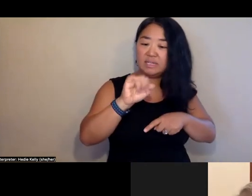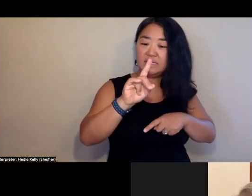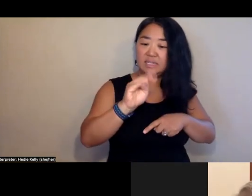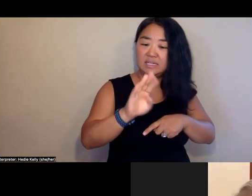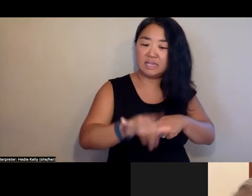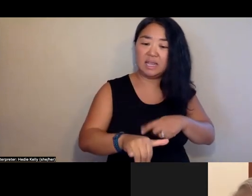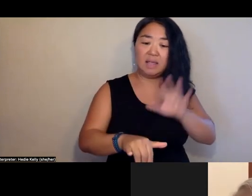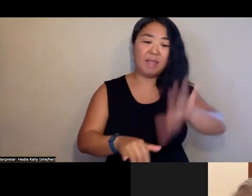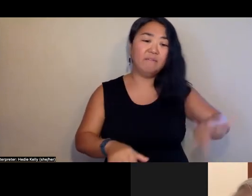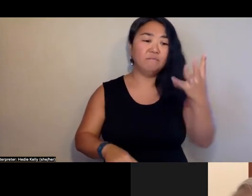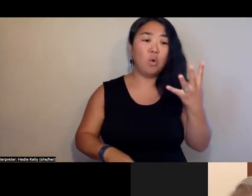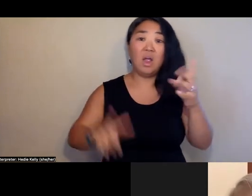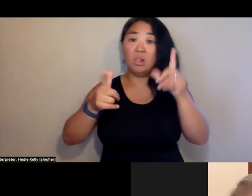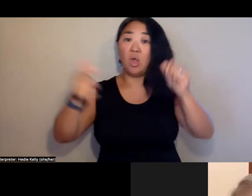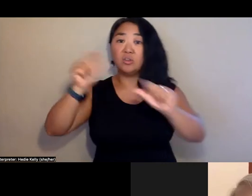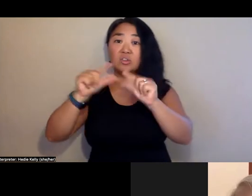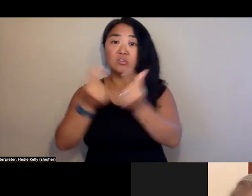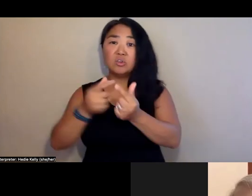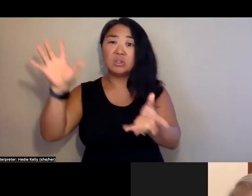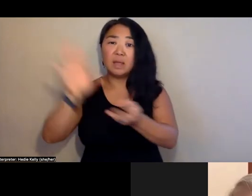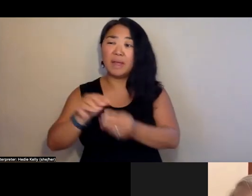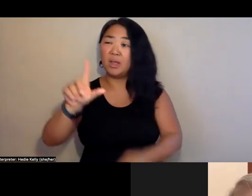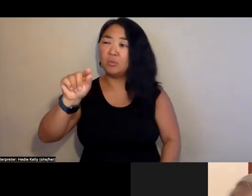20. 20 feels like a parade.